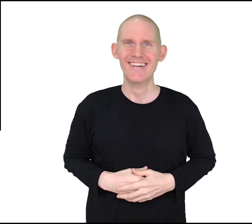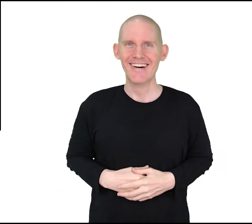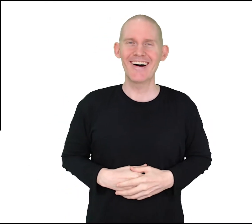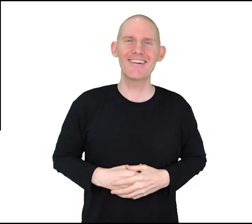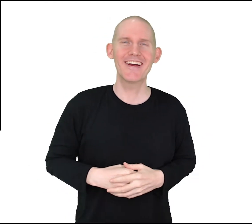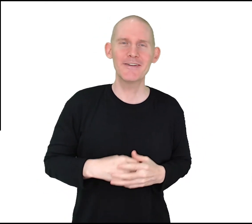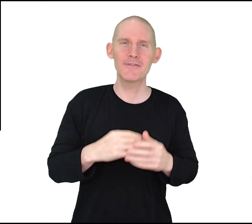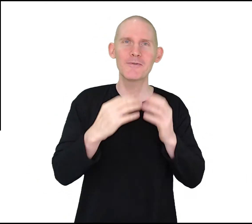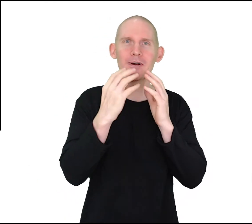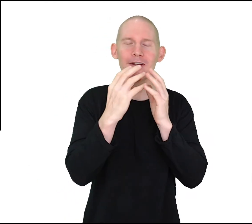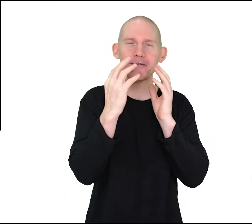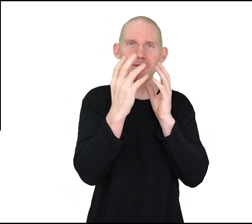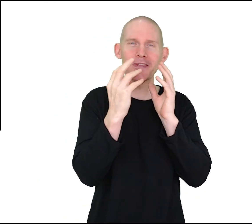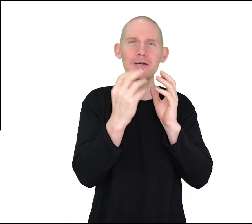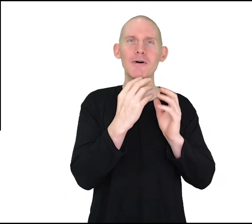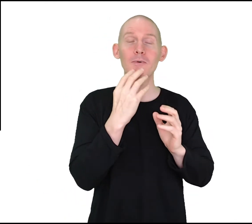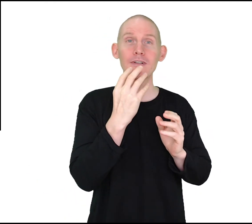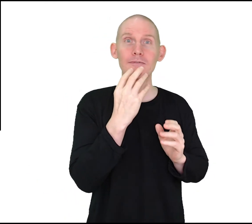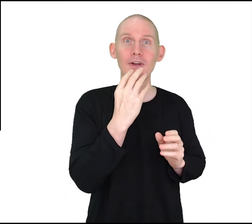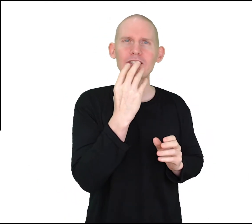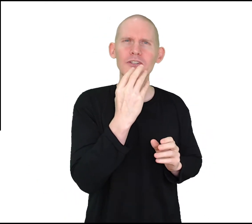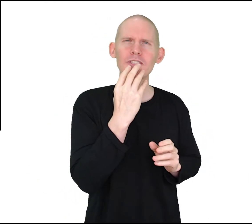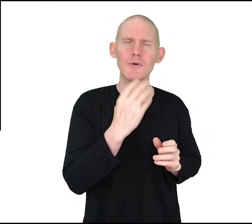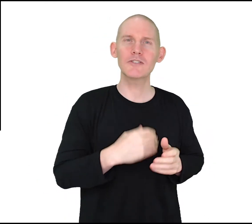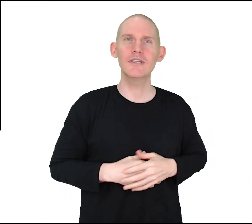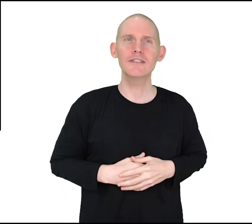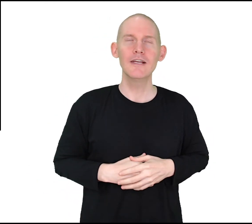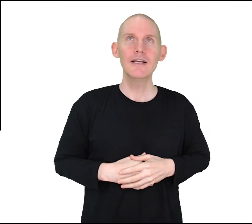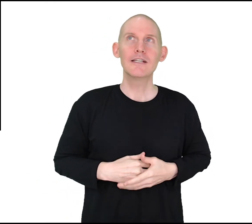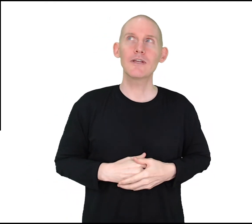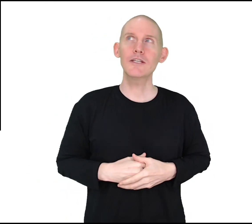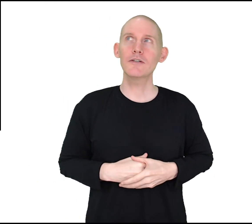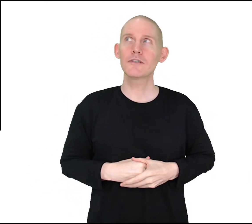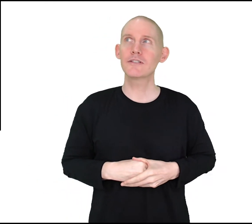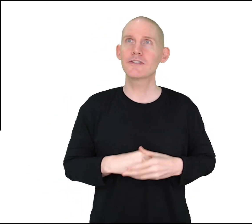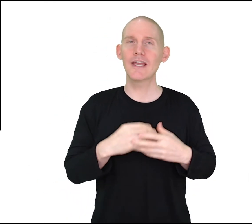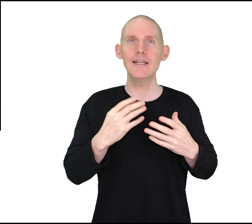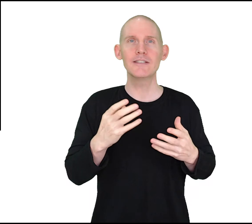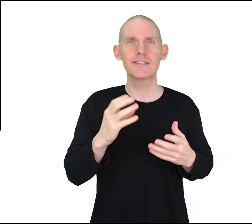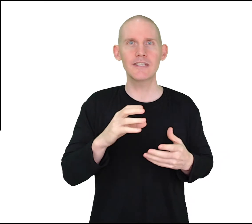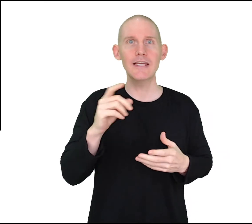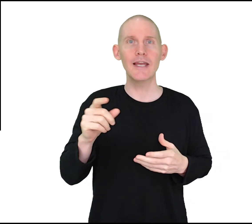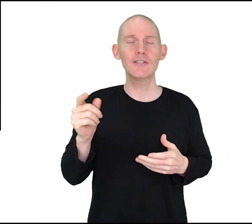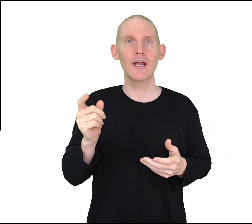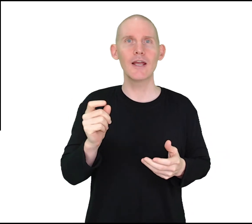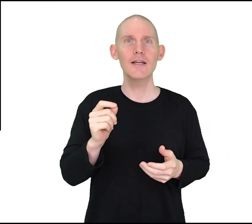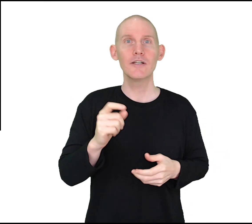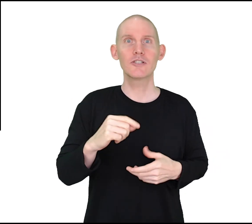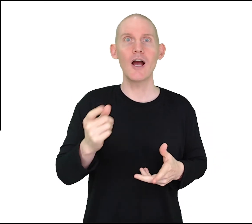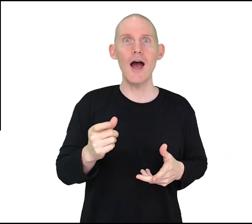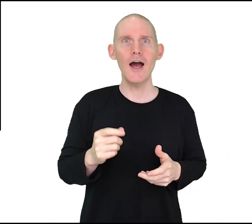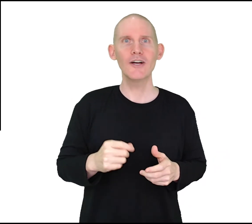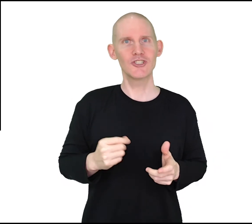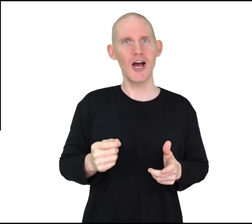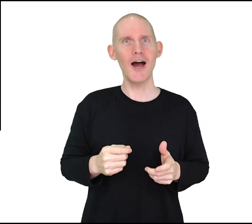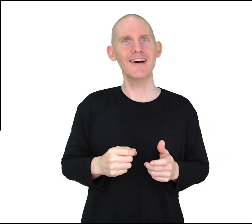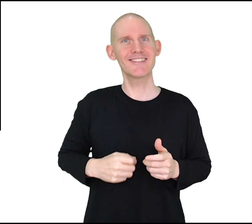All right, and if you're thinking about what facial expression it is, it's like you're saying C-H-A, cha, cha,